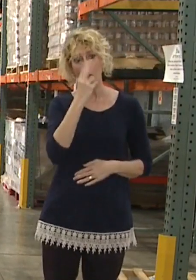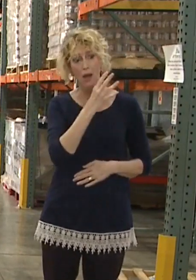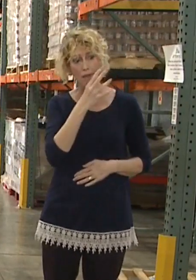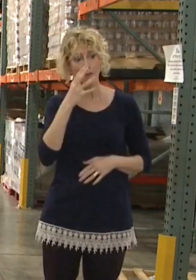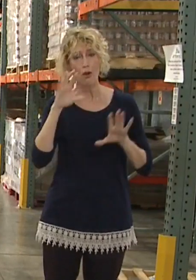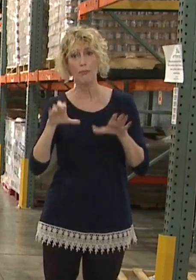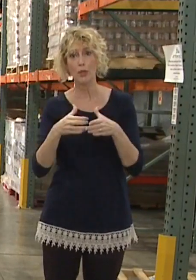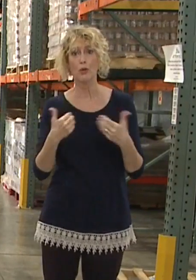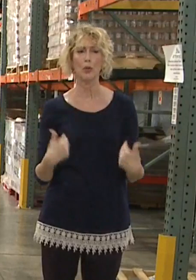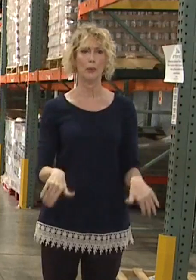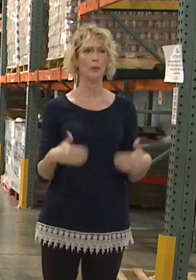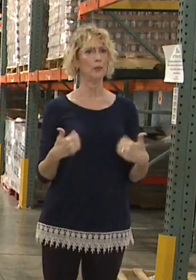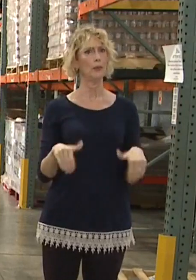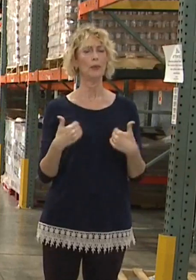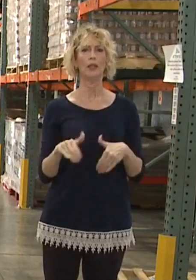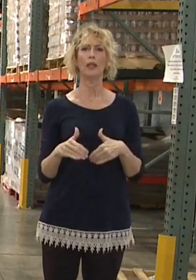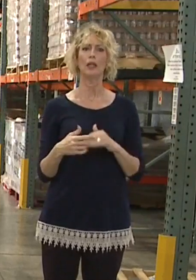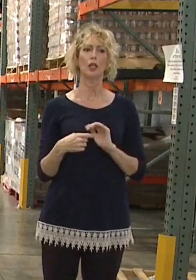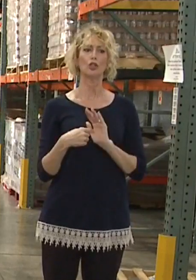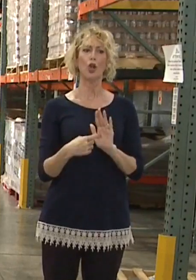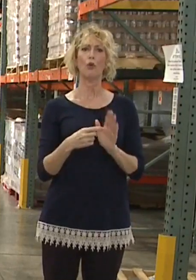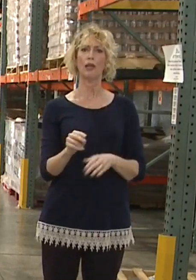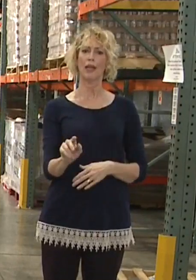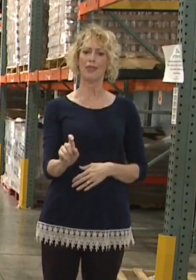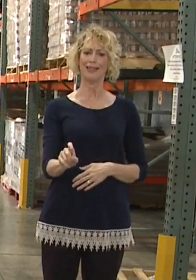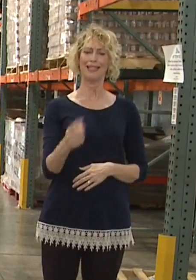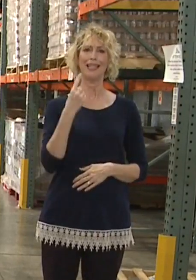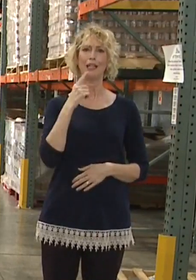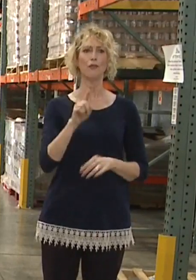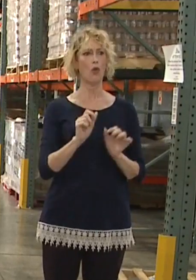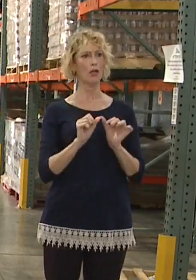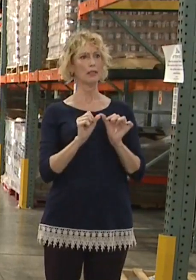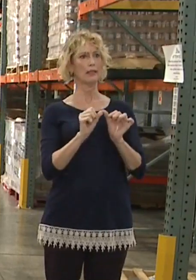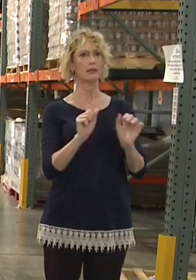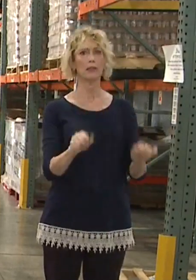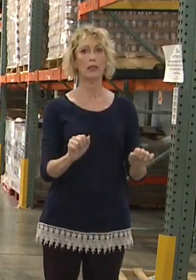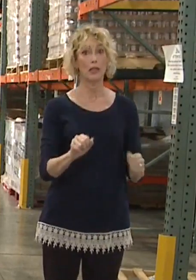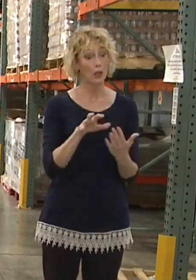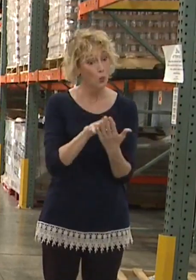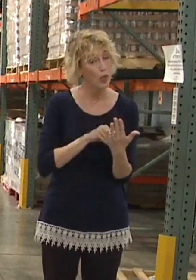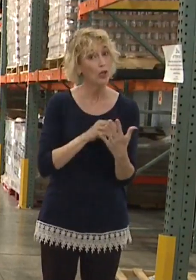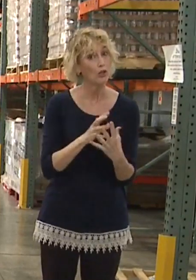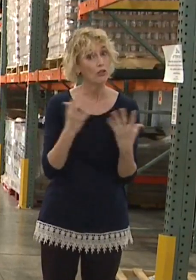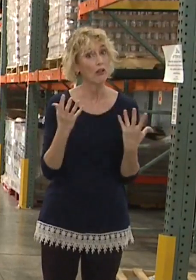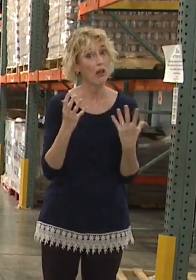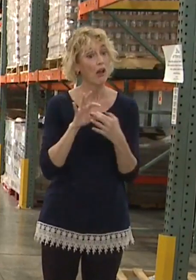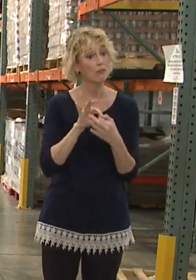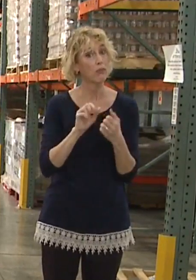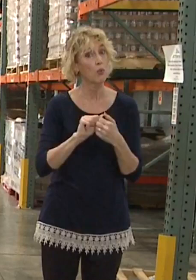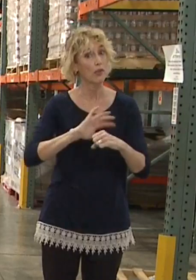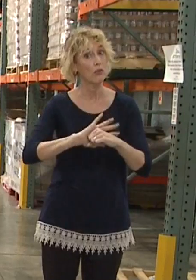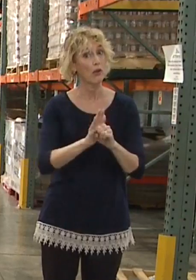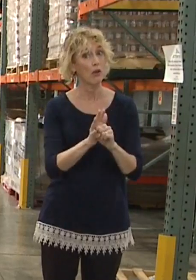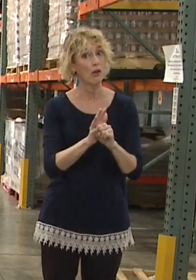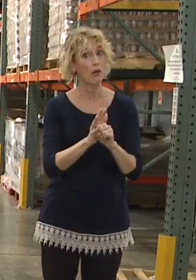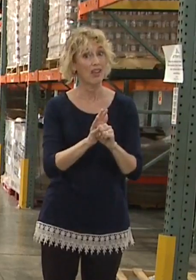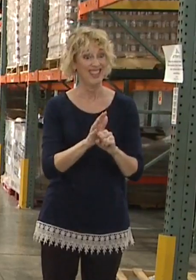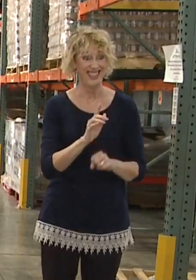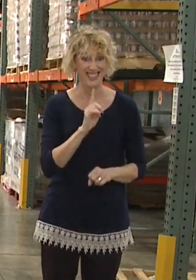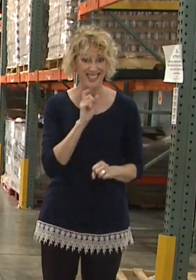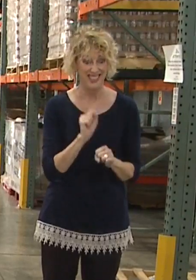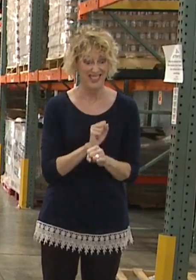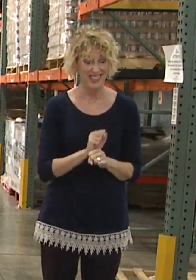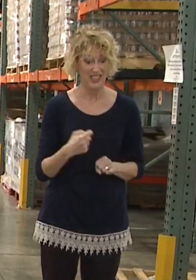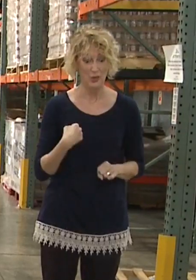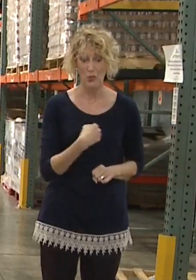and it's really showing the need for sustainability in Hawaii. We learned some valuable lessons with COVID-19 on how ill-prepared we are as a